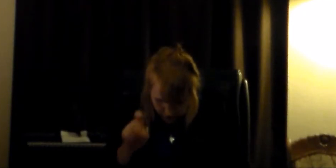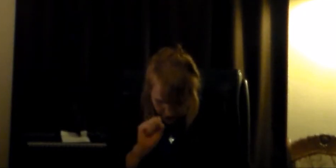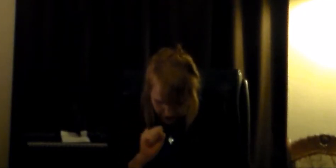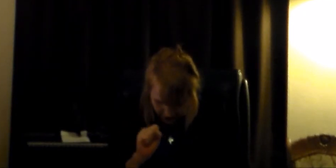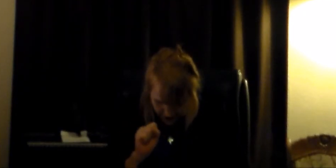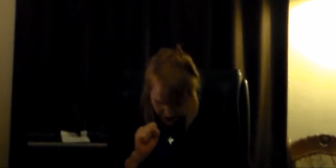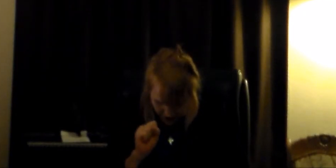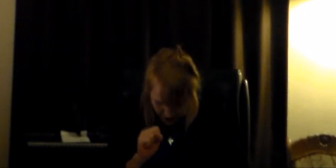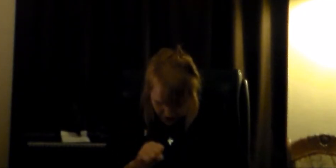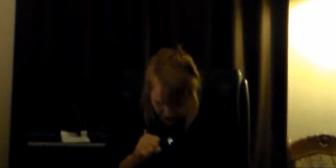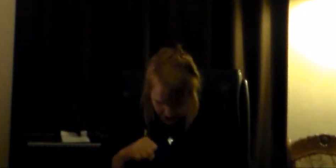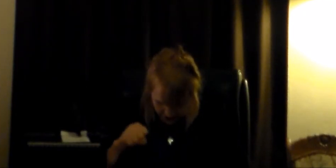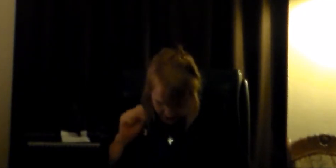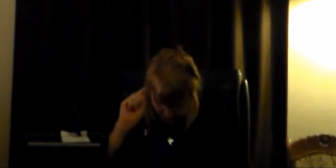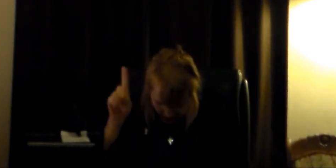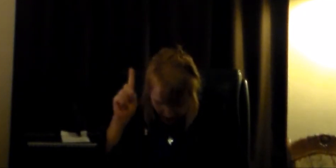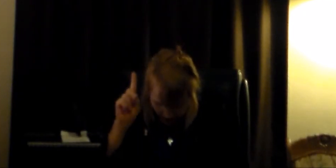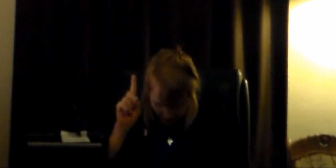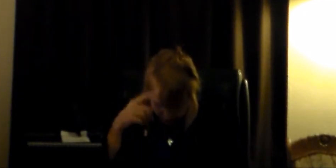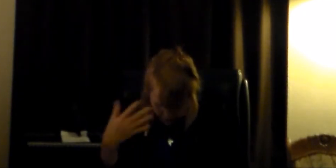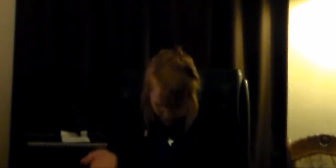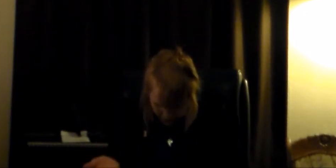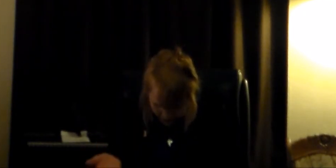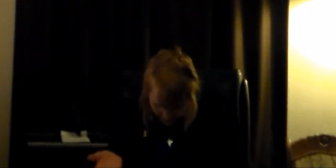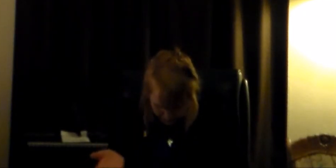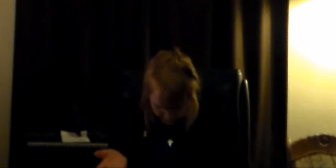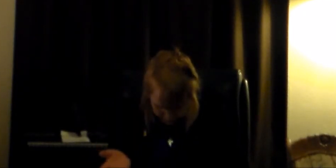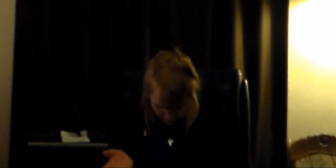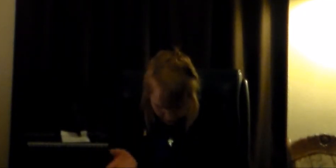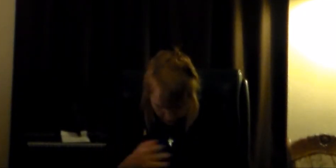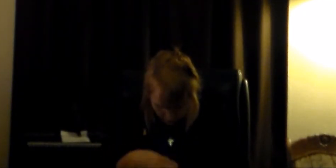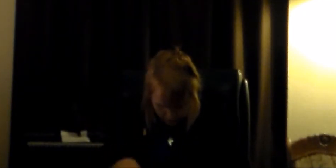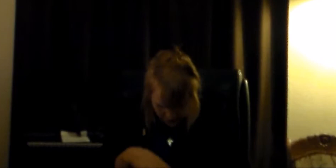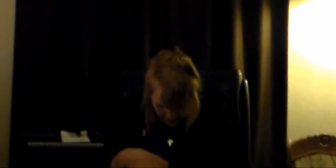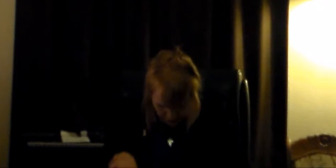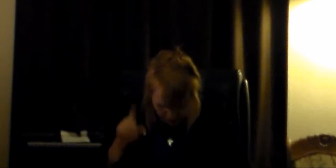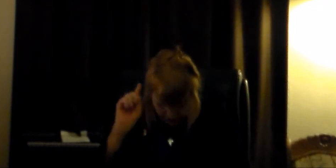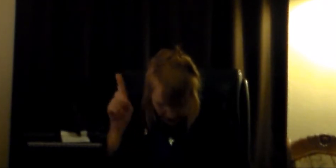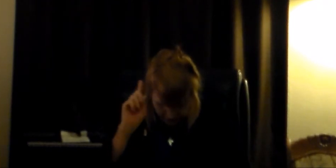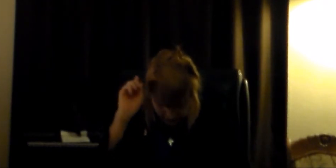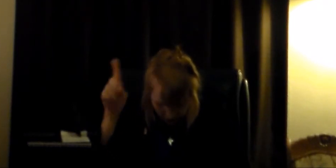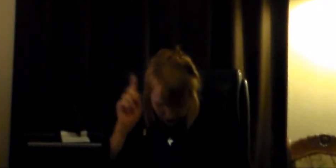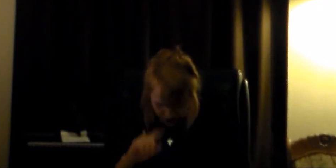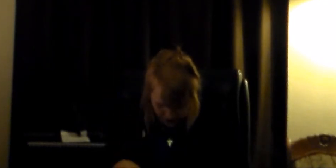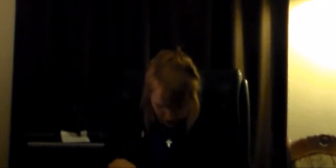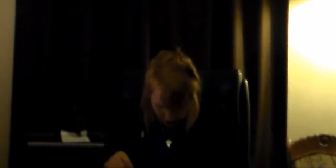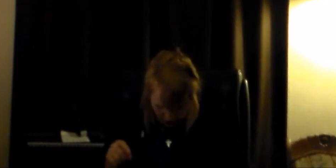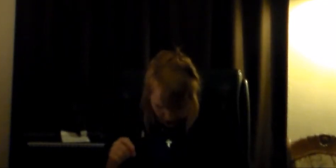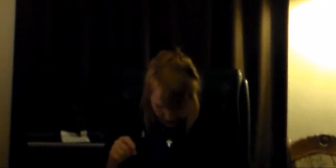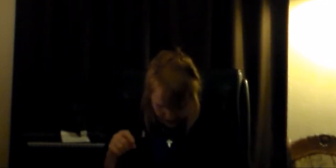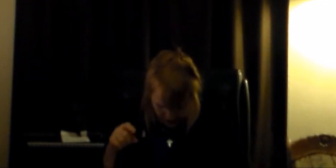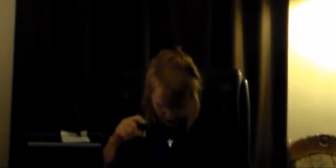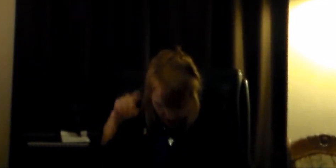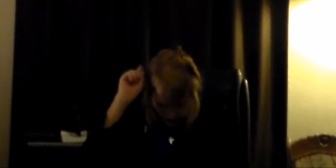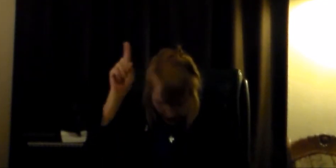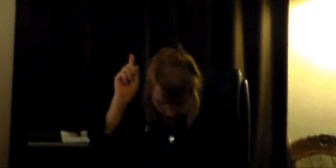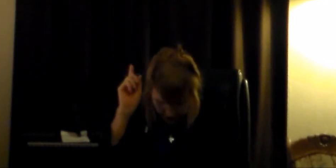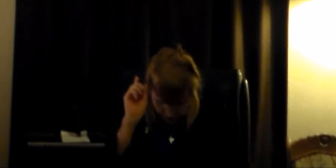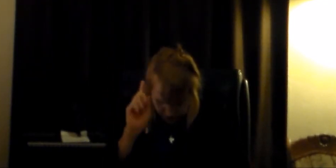who did this, just as if I were present. When you assemble in the name of the Lord Jesus Christ, I am with